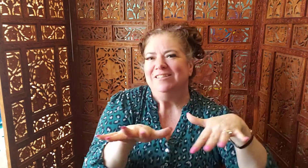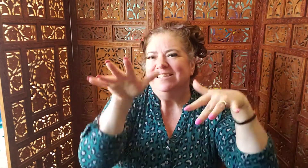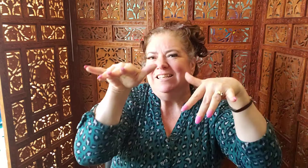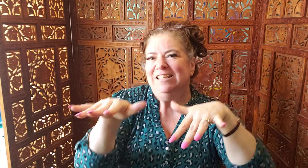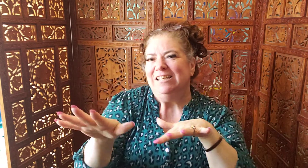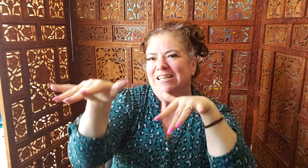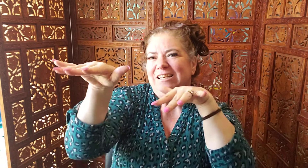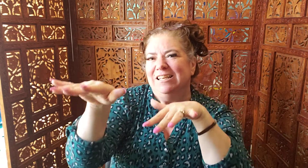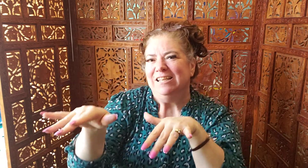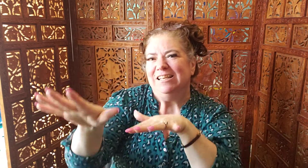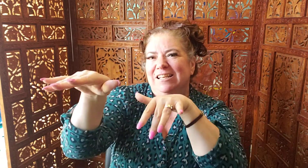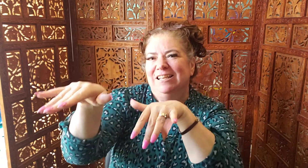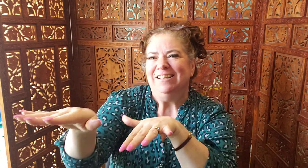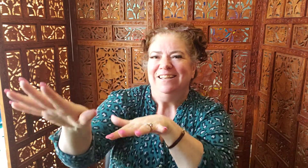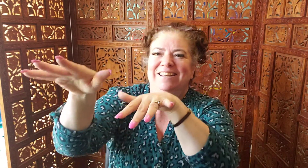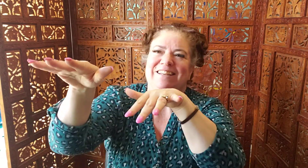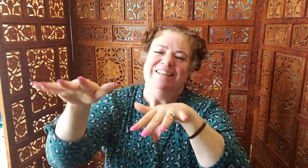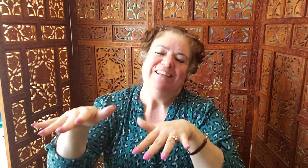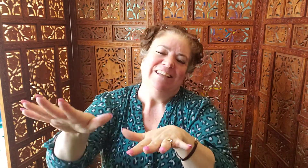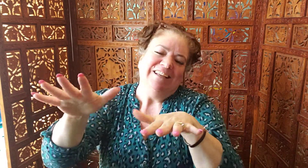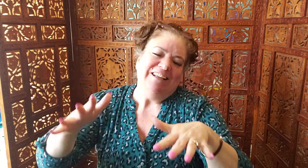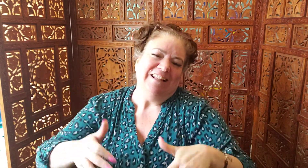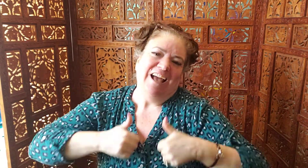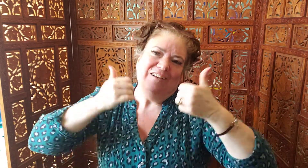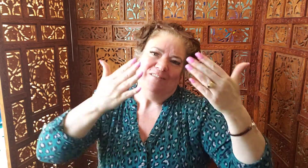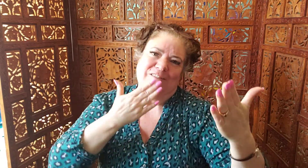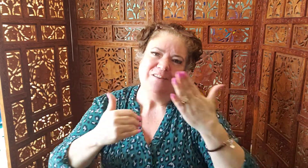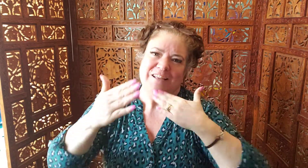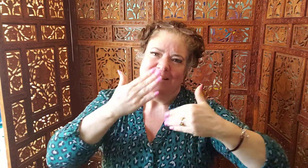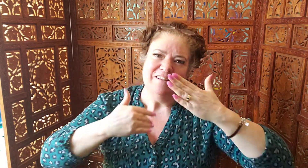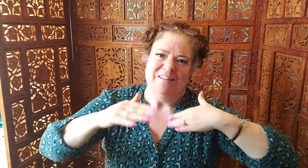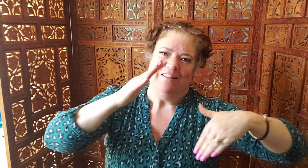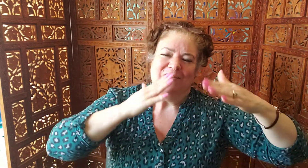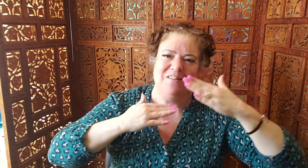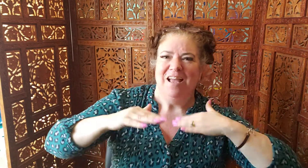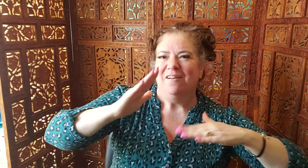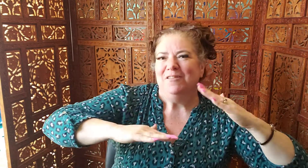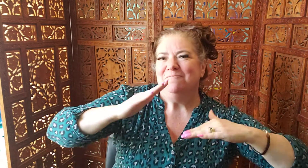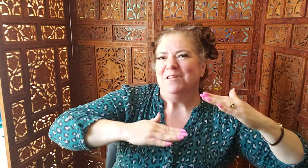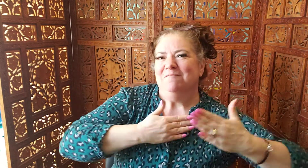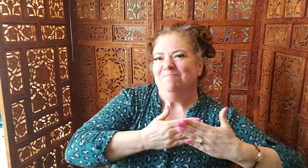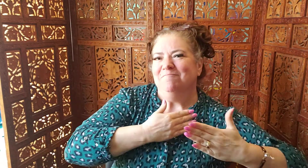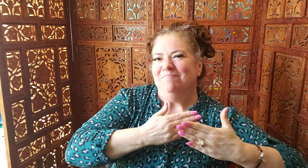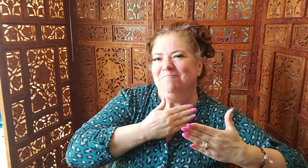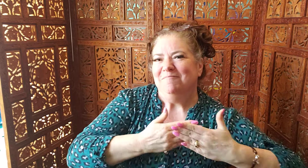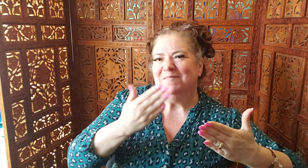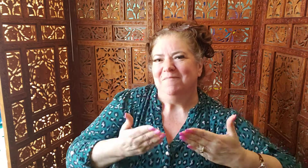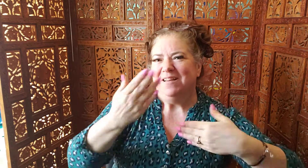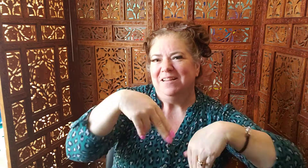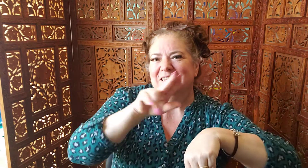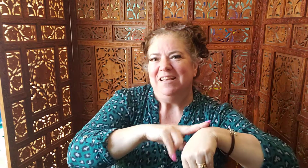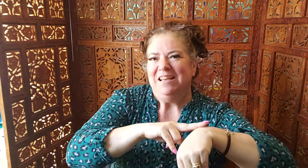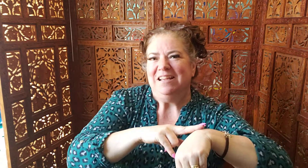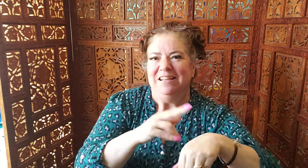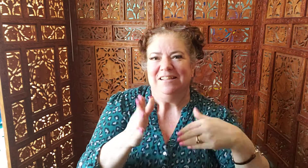sea. Since life is sweet, we got the medium naturally. Even the sturgeon and the